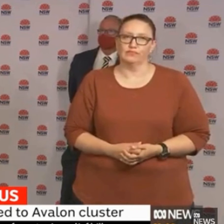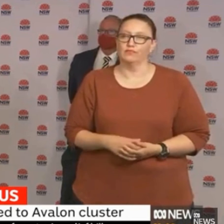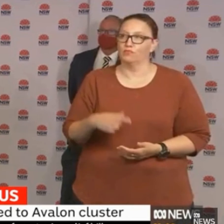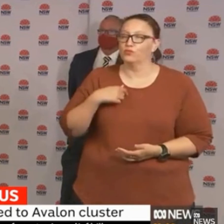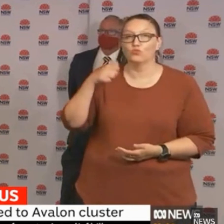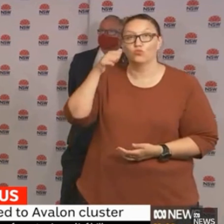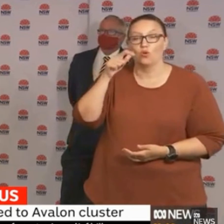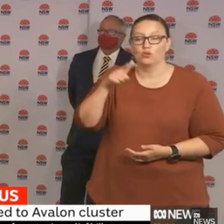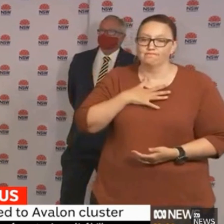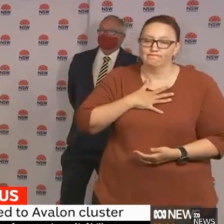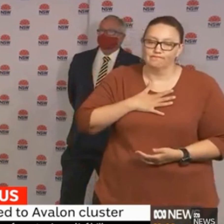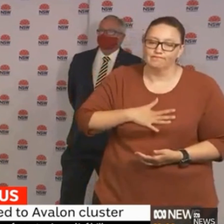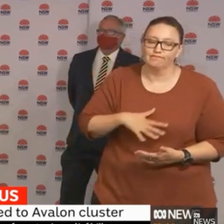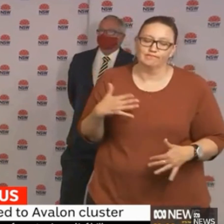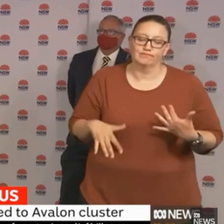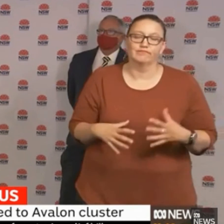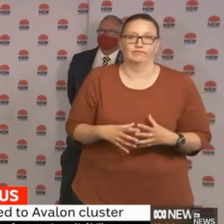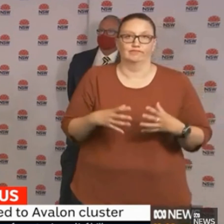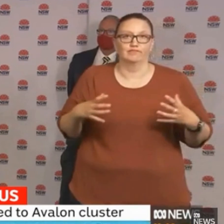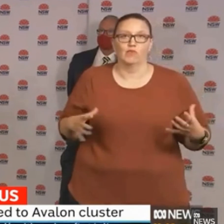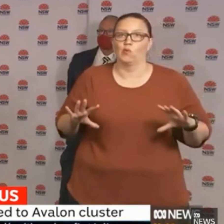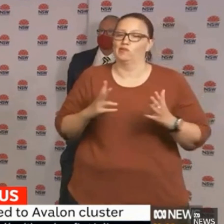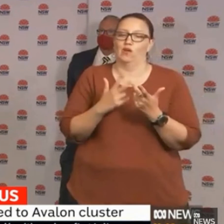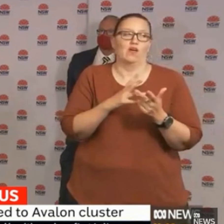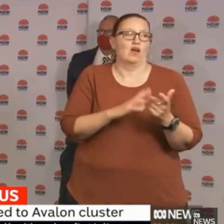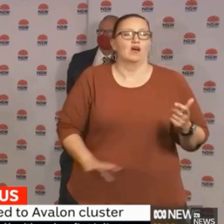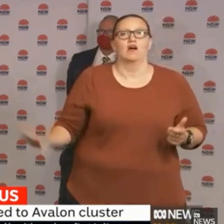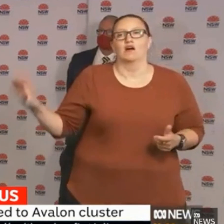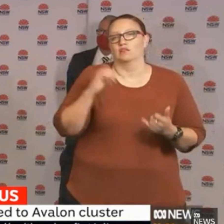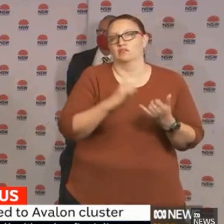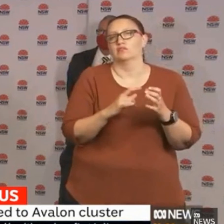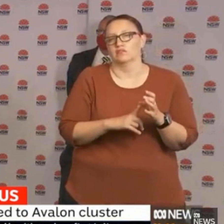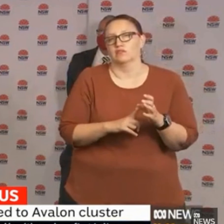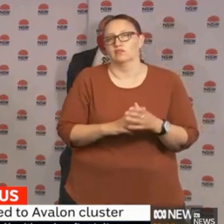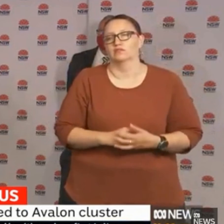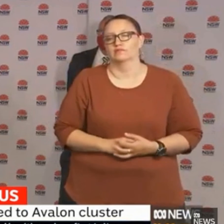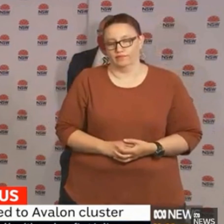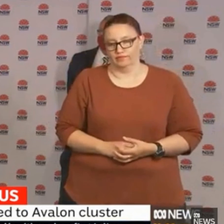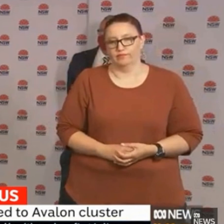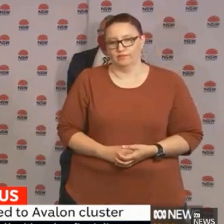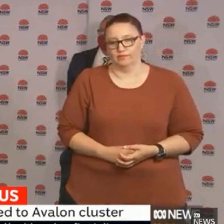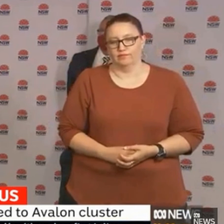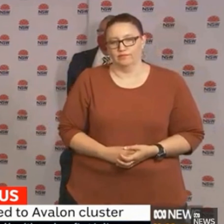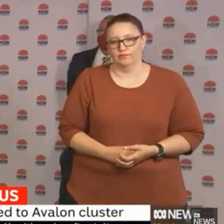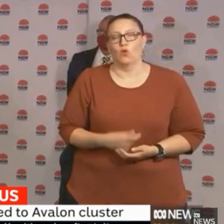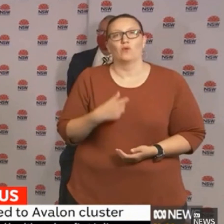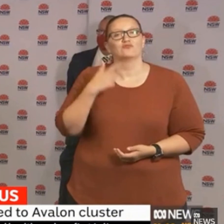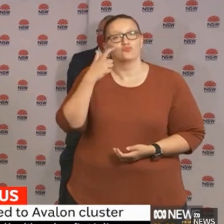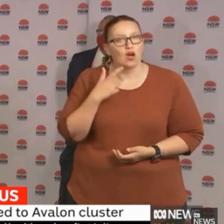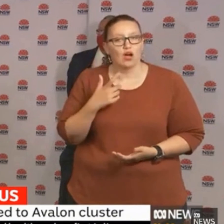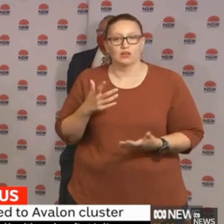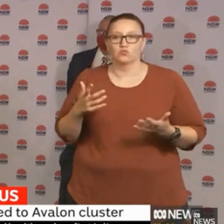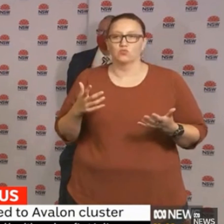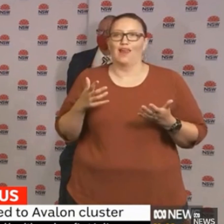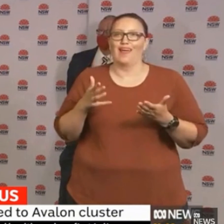the restrictions to allow you to enjoy those outdoor environments for exercise and recreation. We're